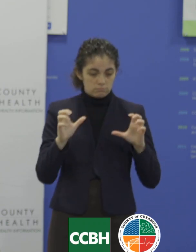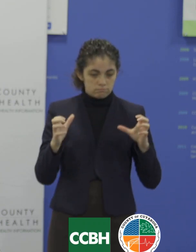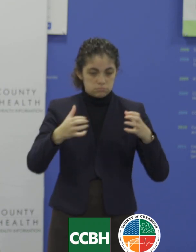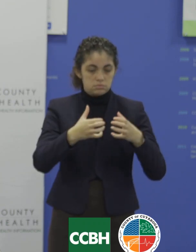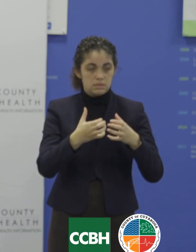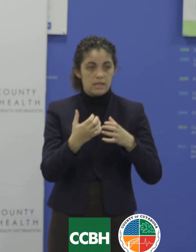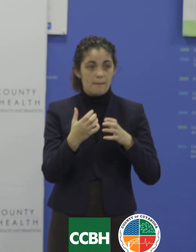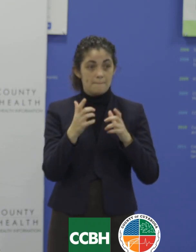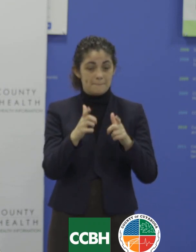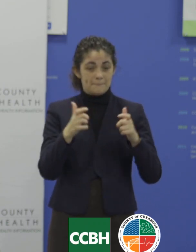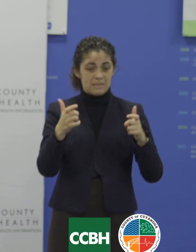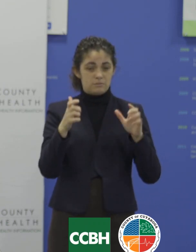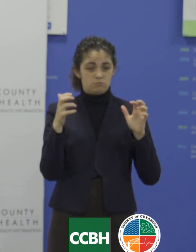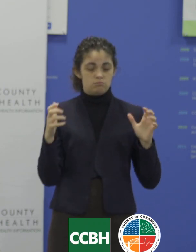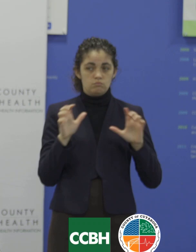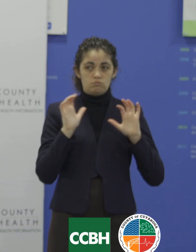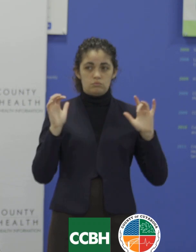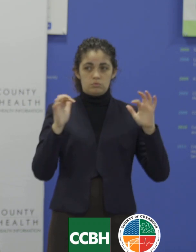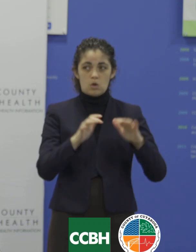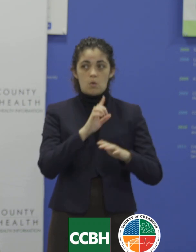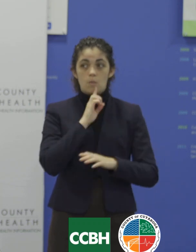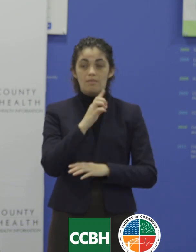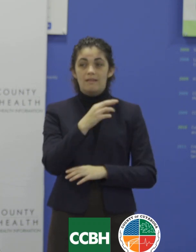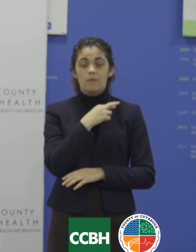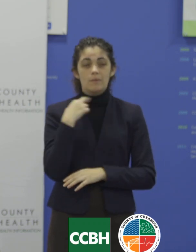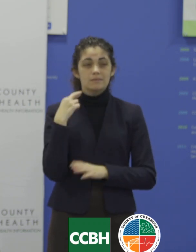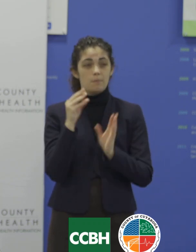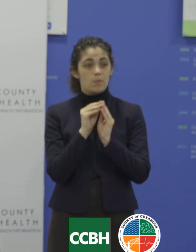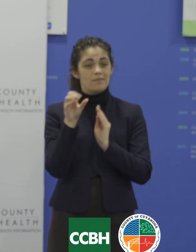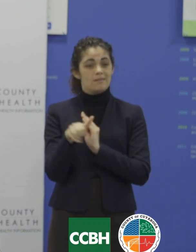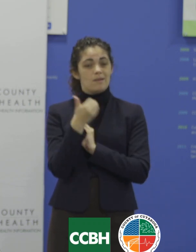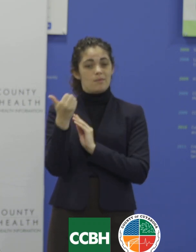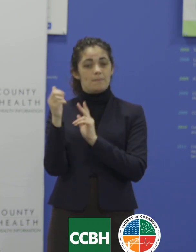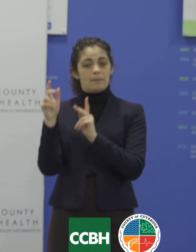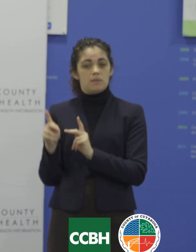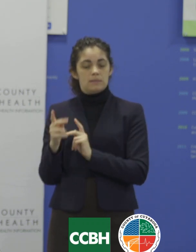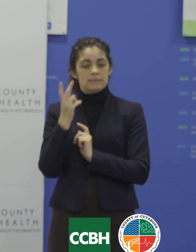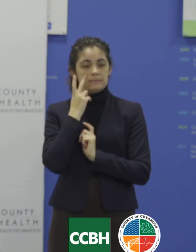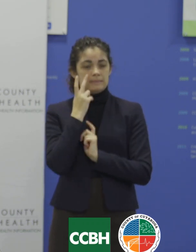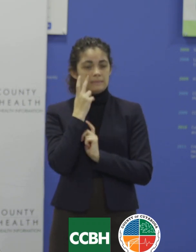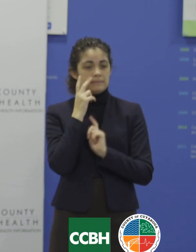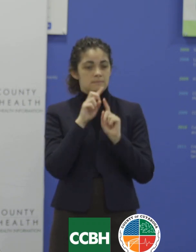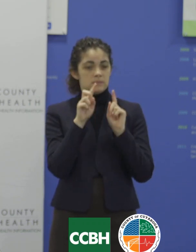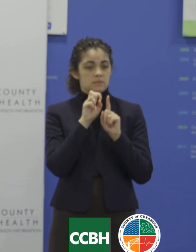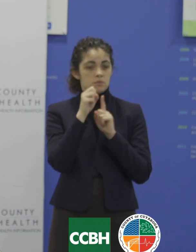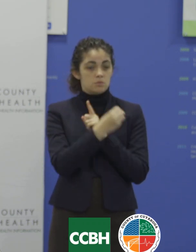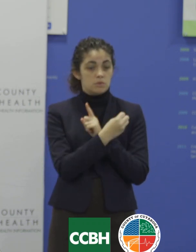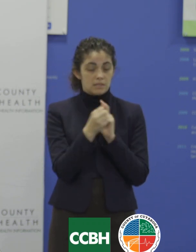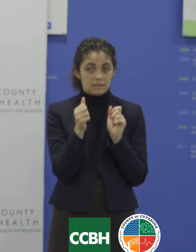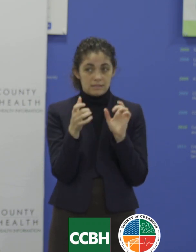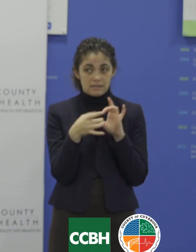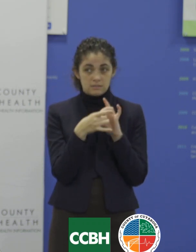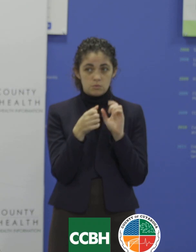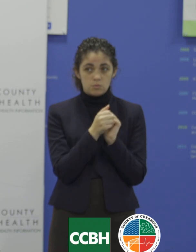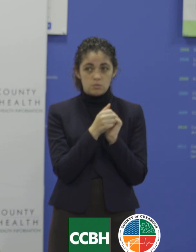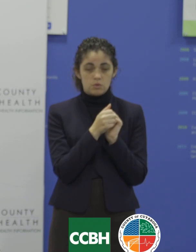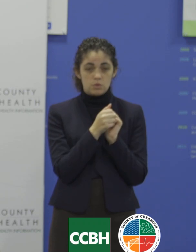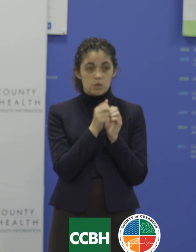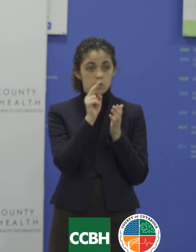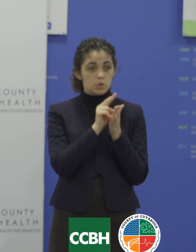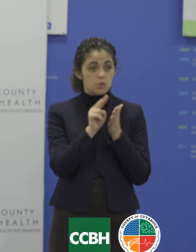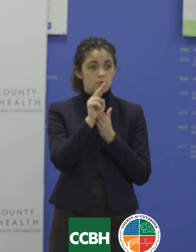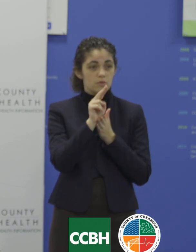groups, are particularly at risk. And so we've seen situations related to